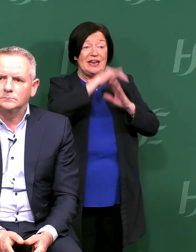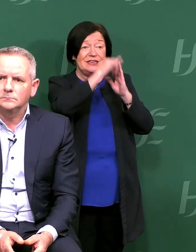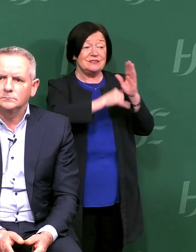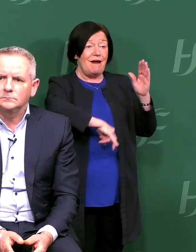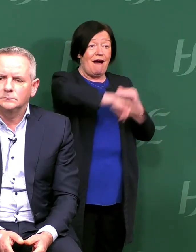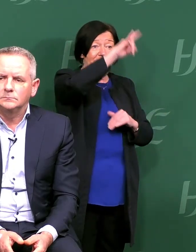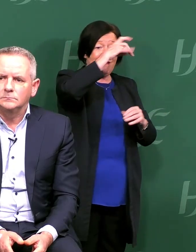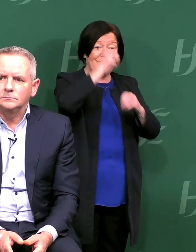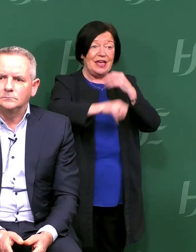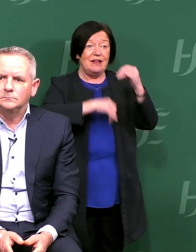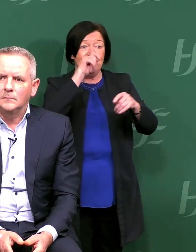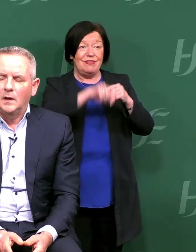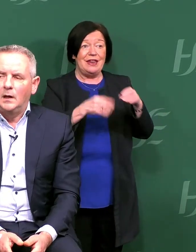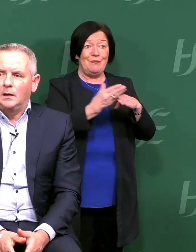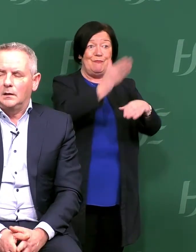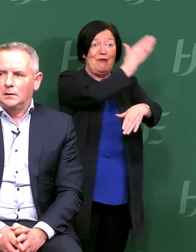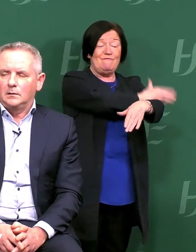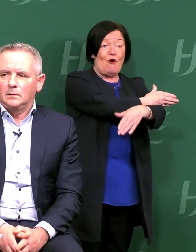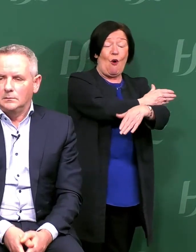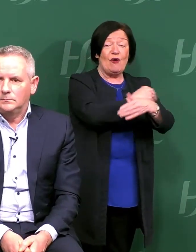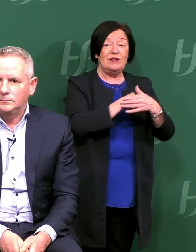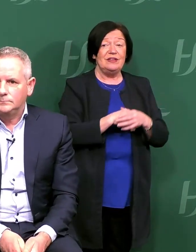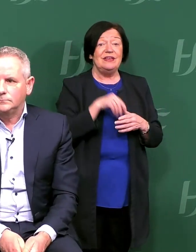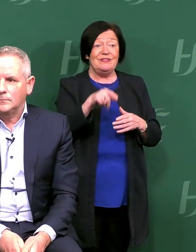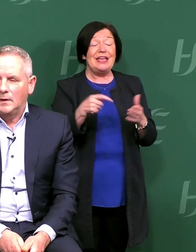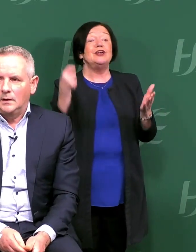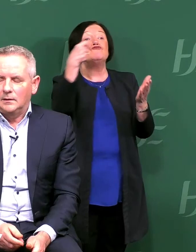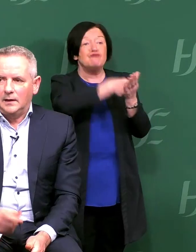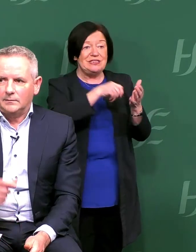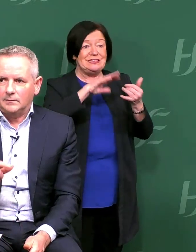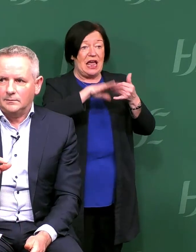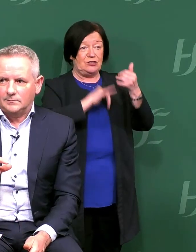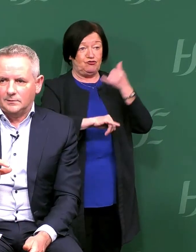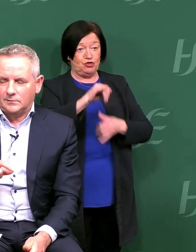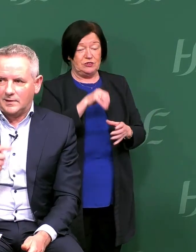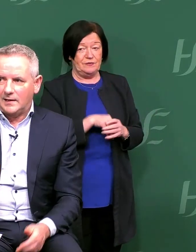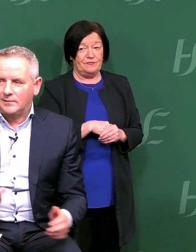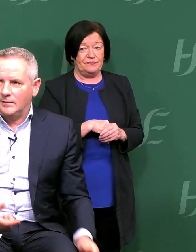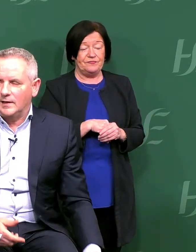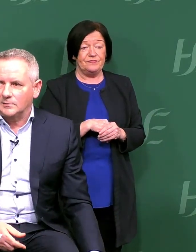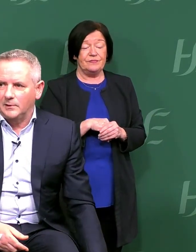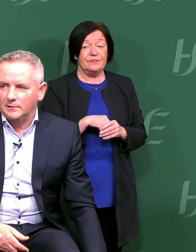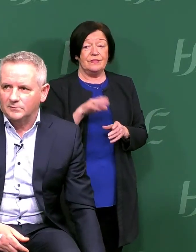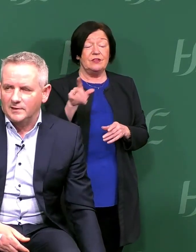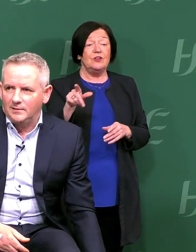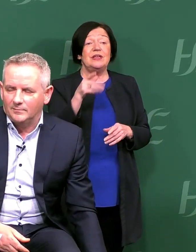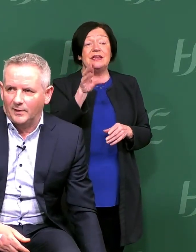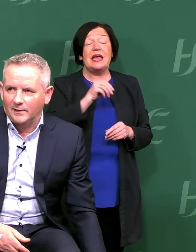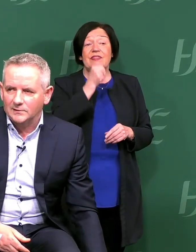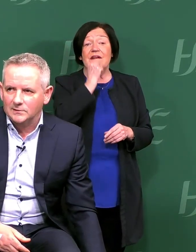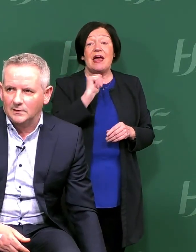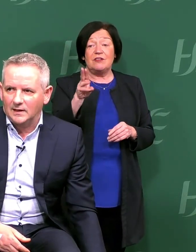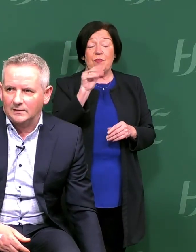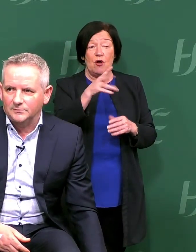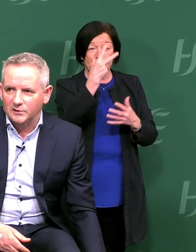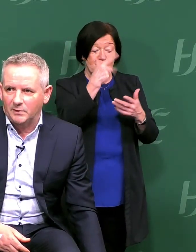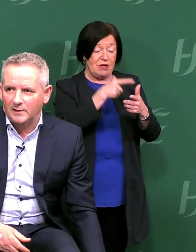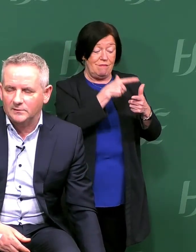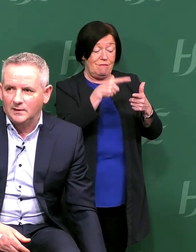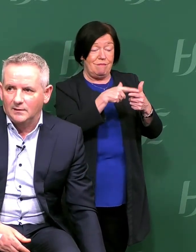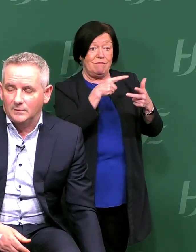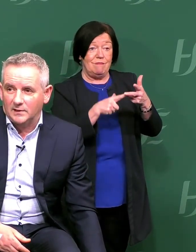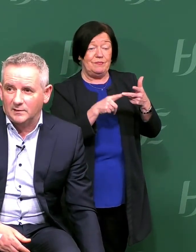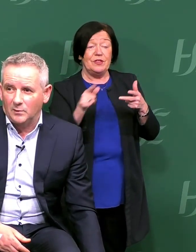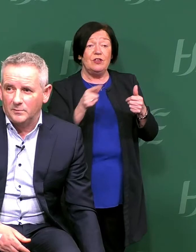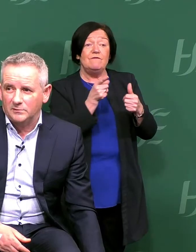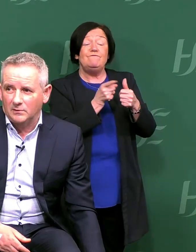of the year than they were at the start. So they actually increased last year. Yeah, just to take the answer, Paul, in three parts. The first